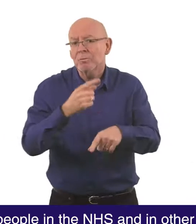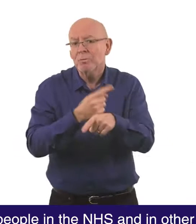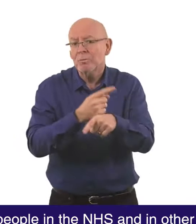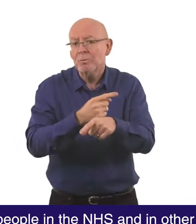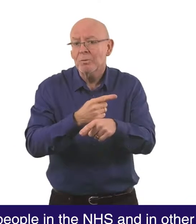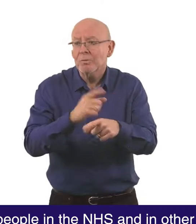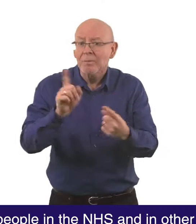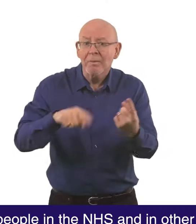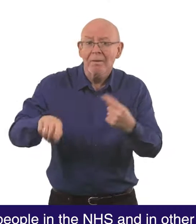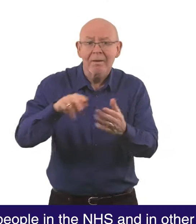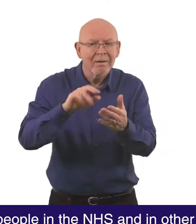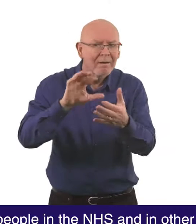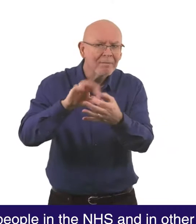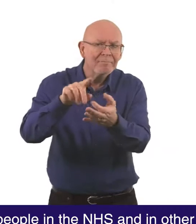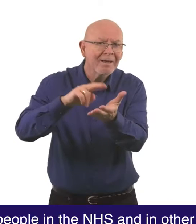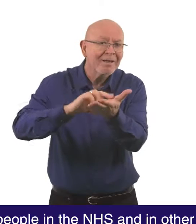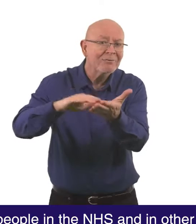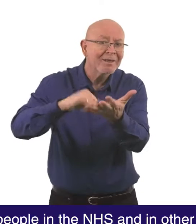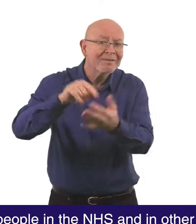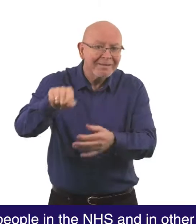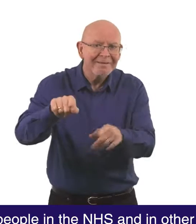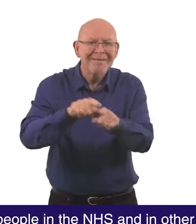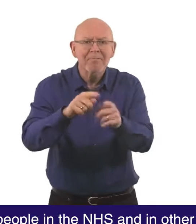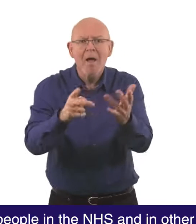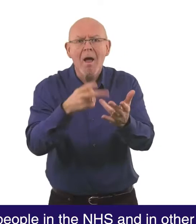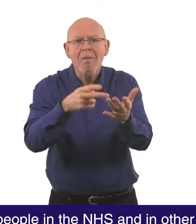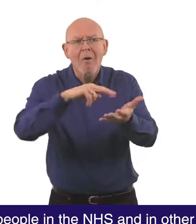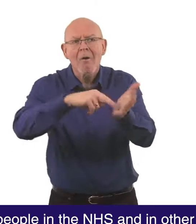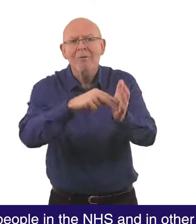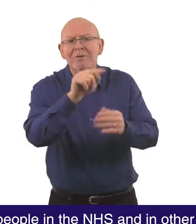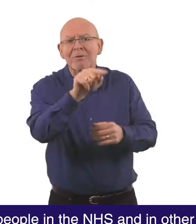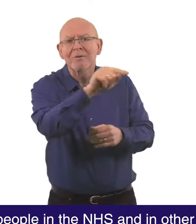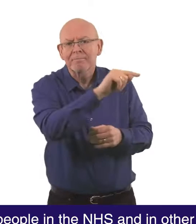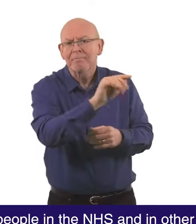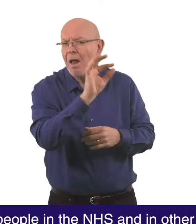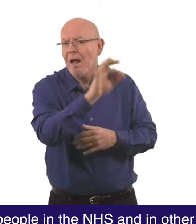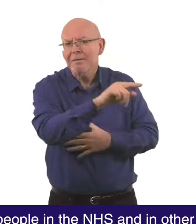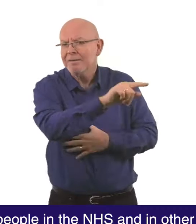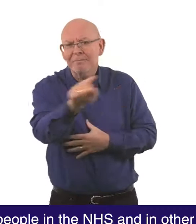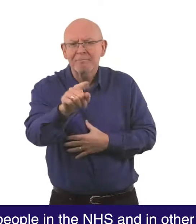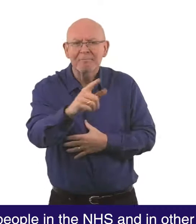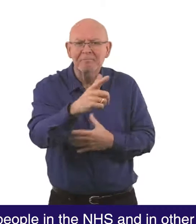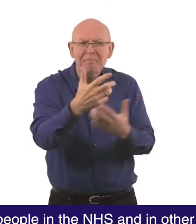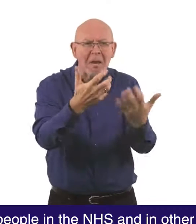We talked to people in the NHS and in other organizations and asked them how they listened to disabled